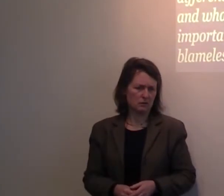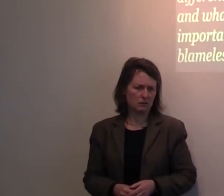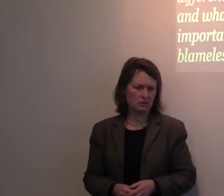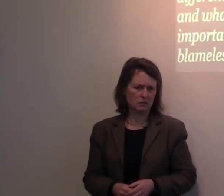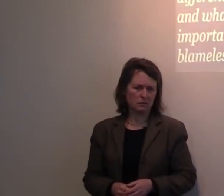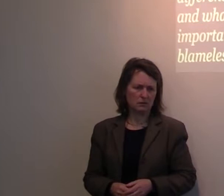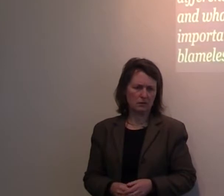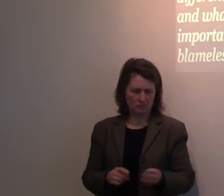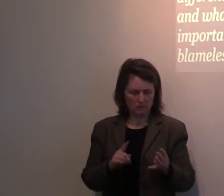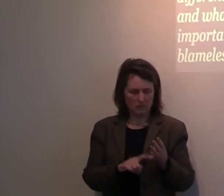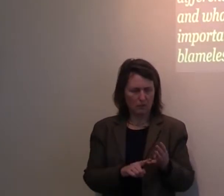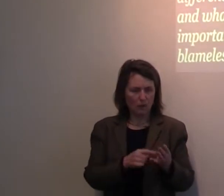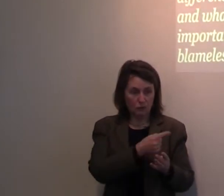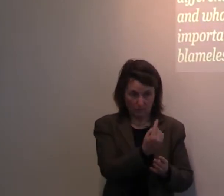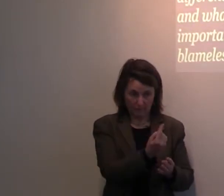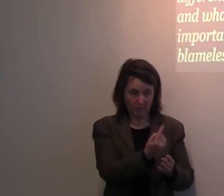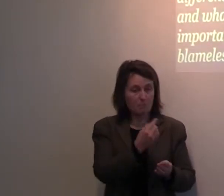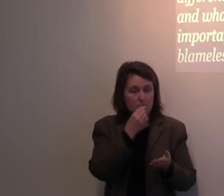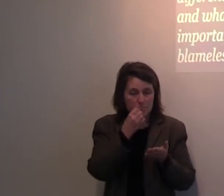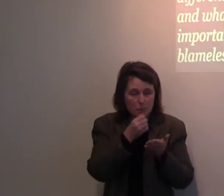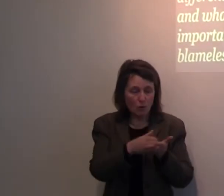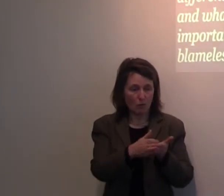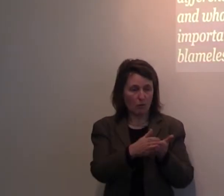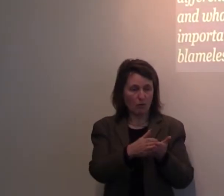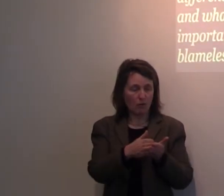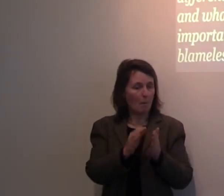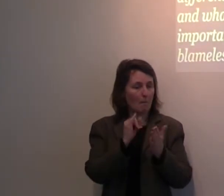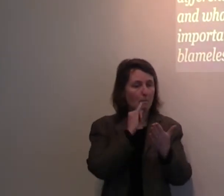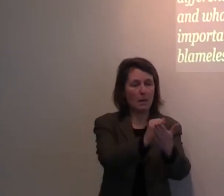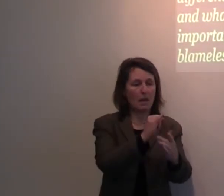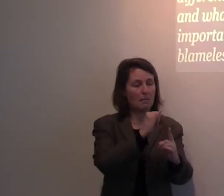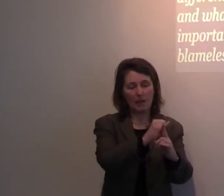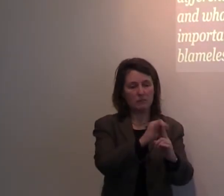that you will be pure and blameless for the coming of Christ.